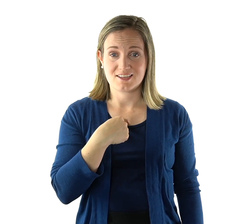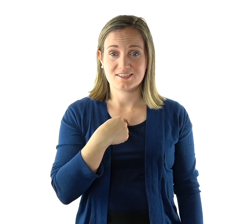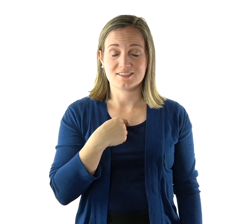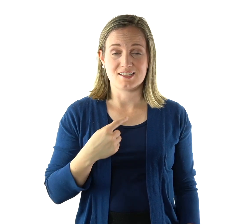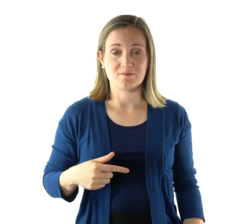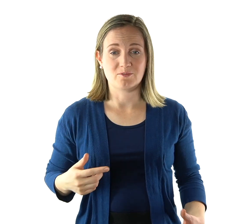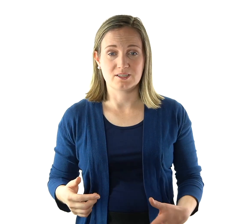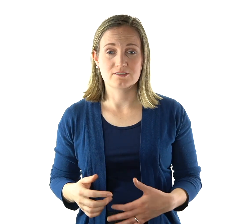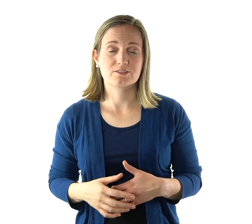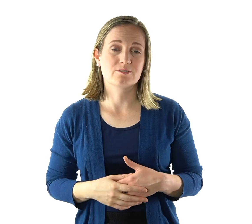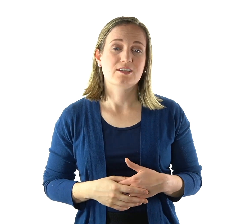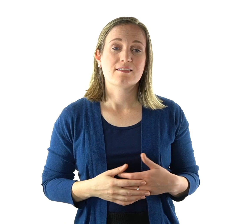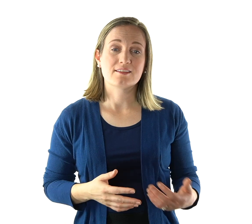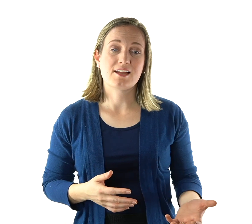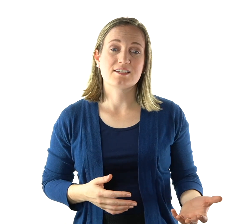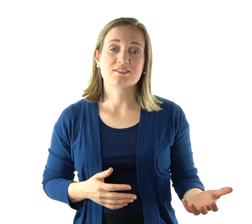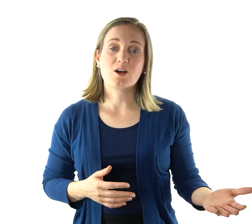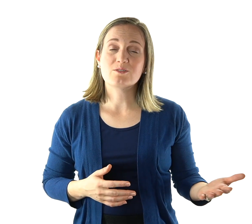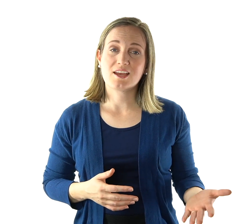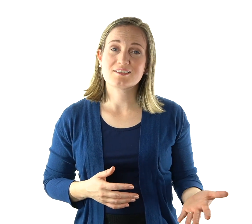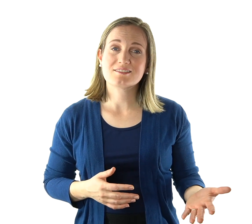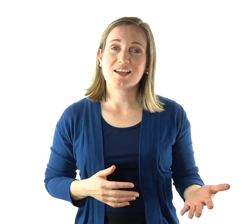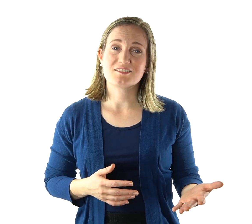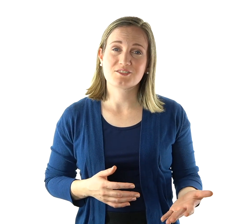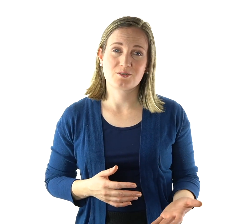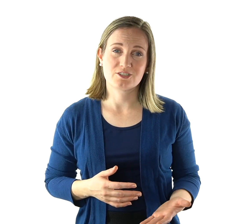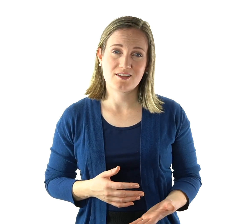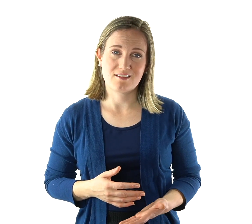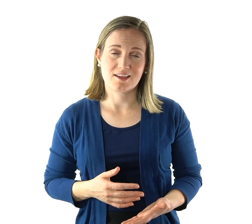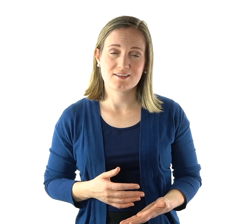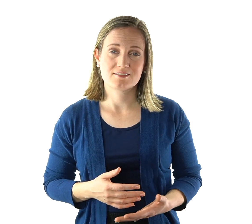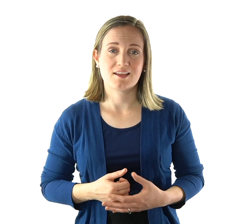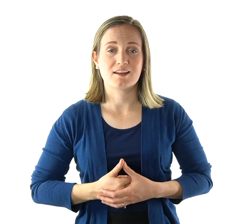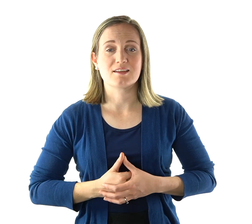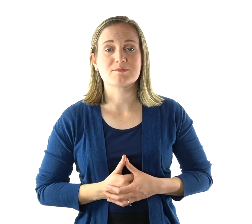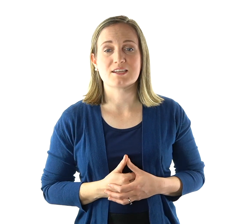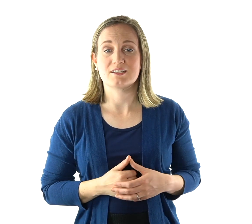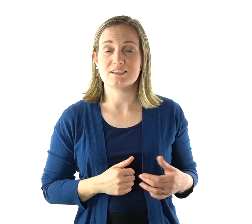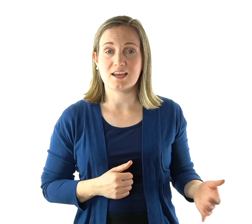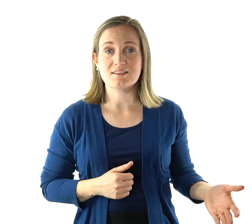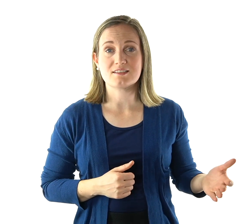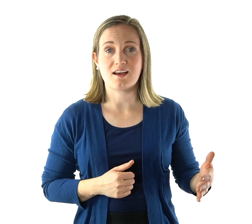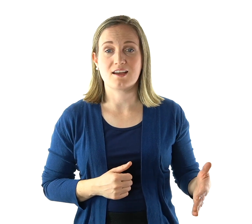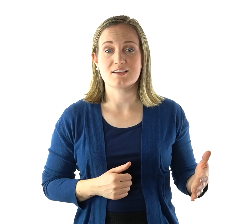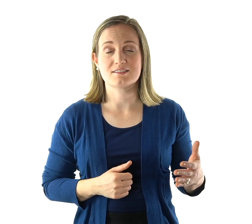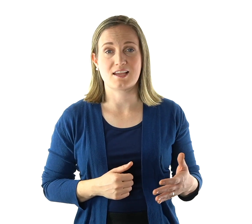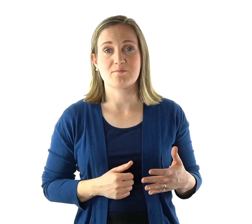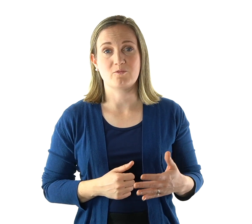I, same will. So the line is, oh yes, and so shall I. And I am signing, yes, I, same will.